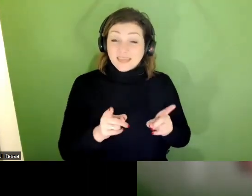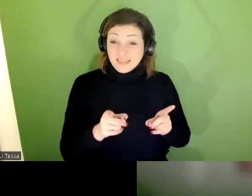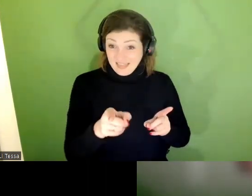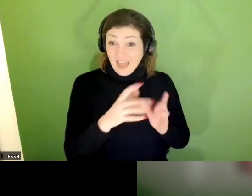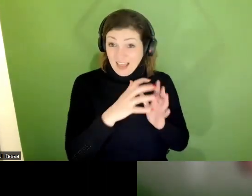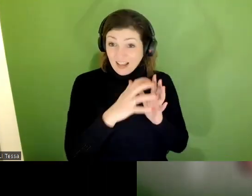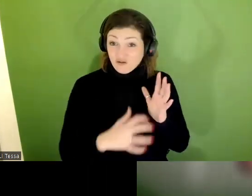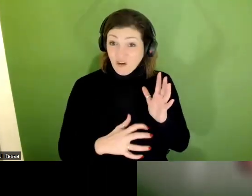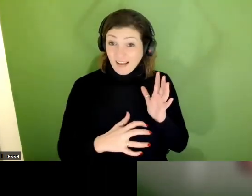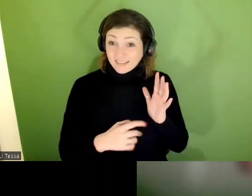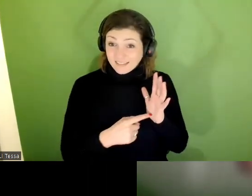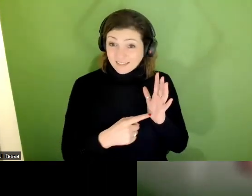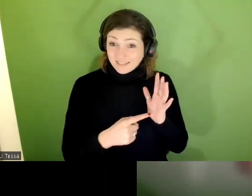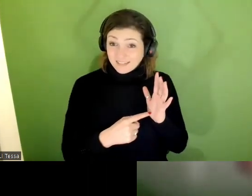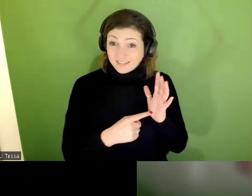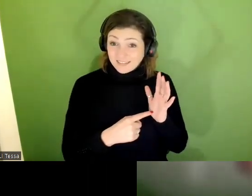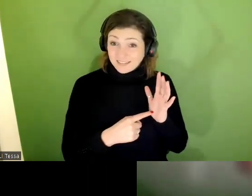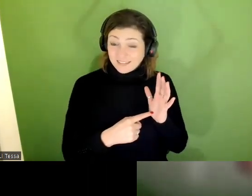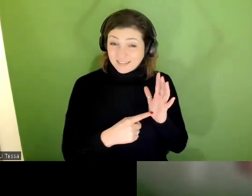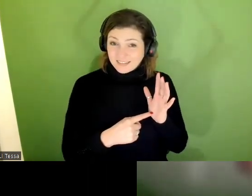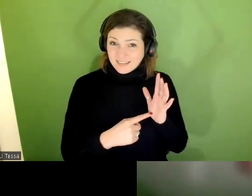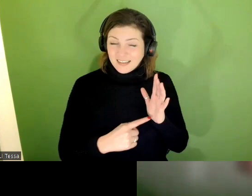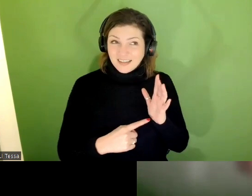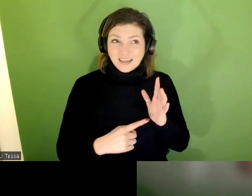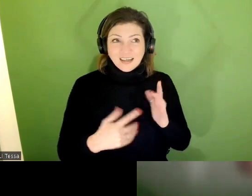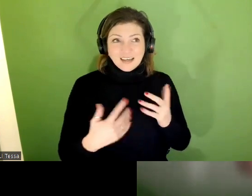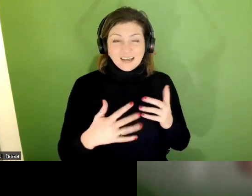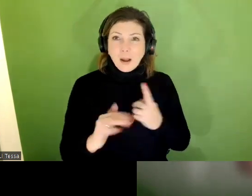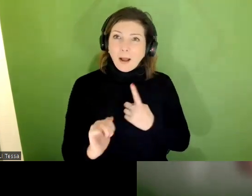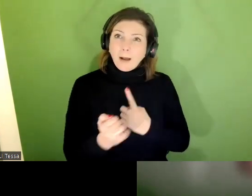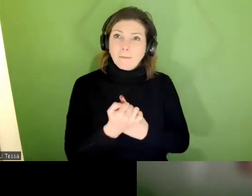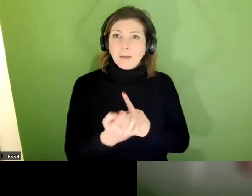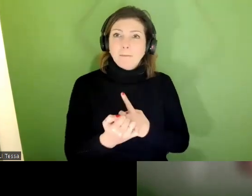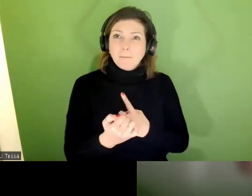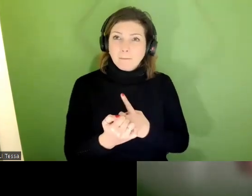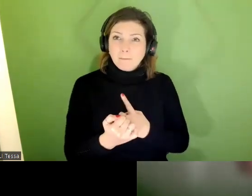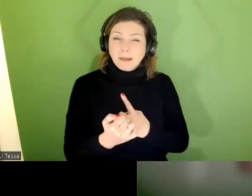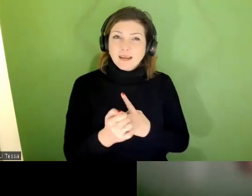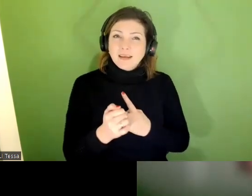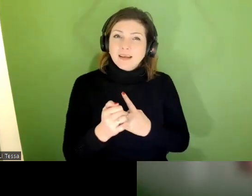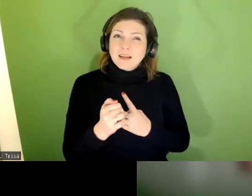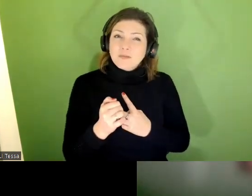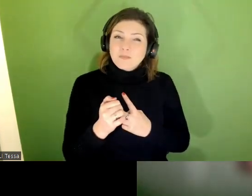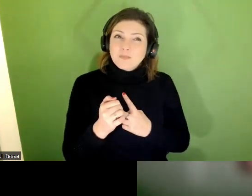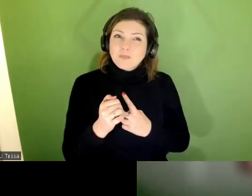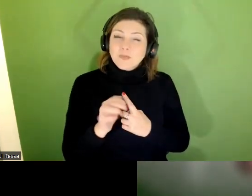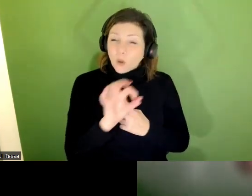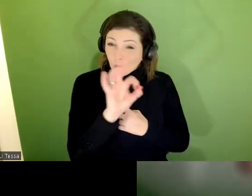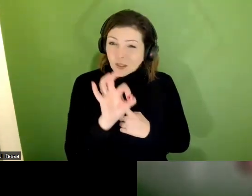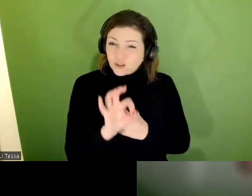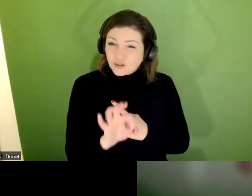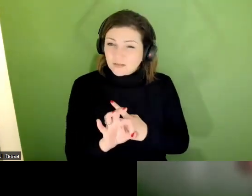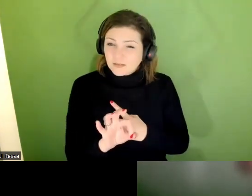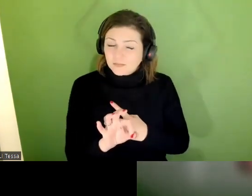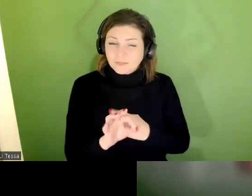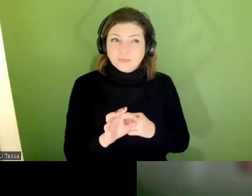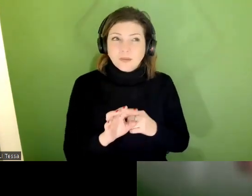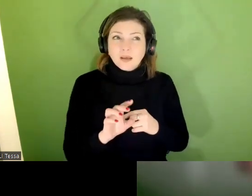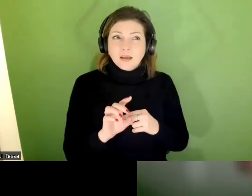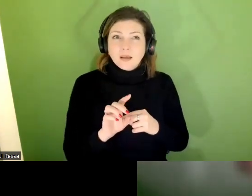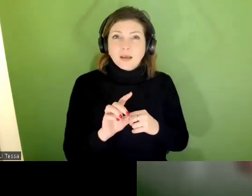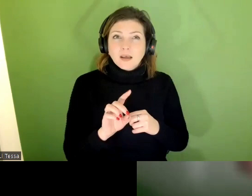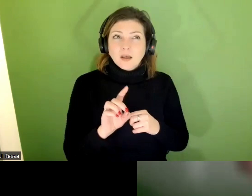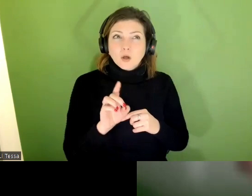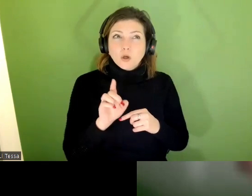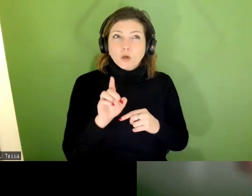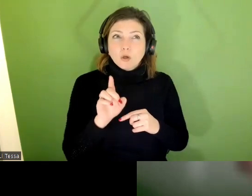us, Varsha, and perhaps this is a slightly prosaic question, but I was really struck by how well you